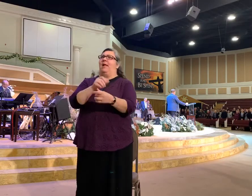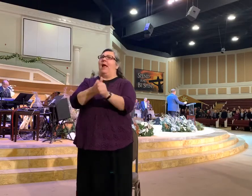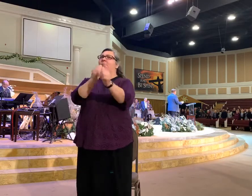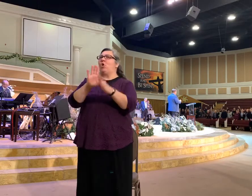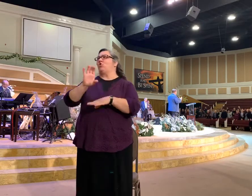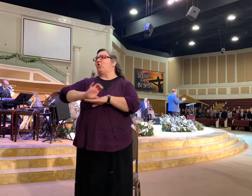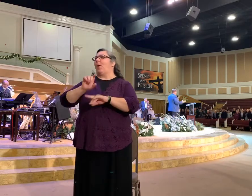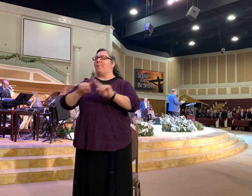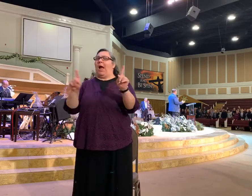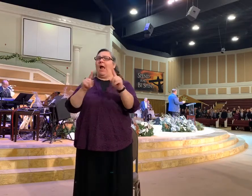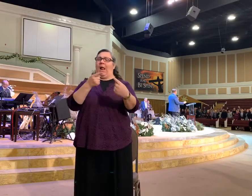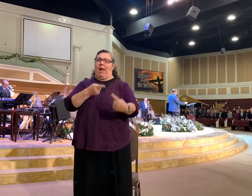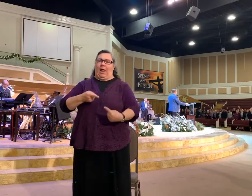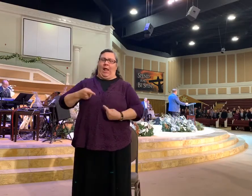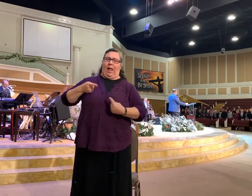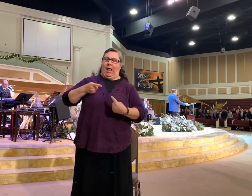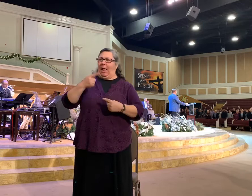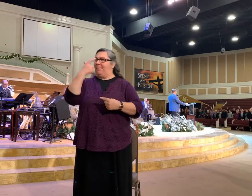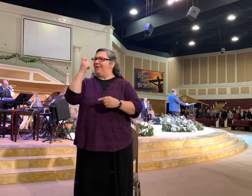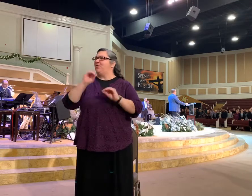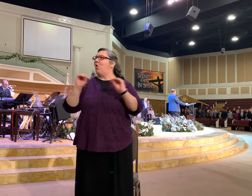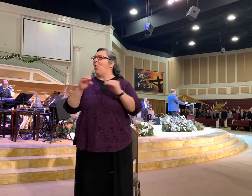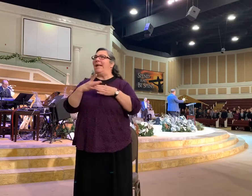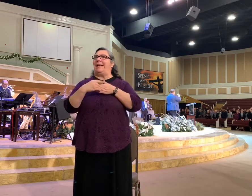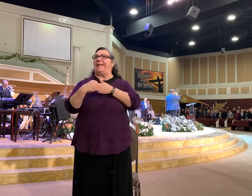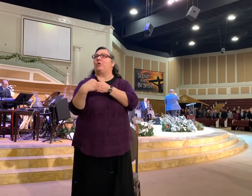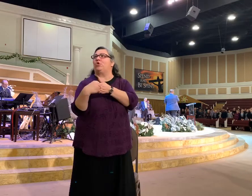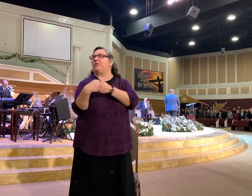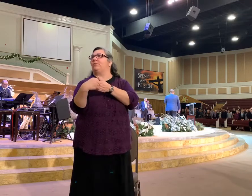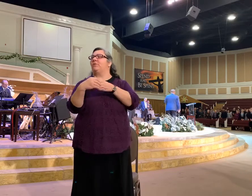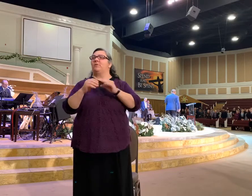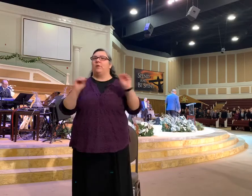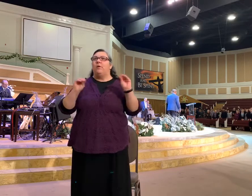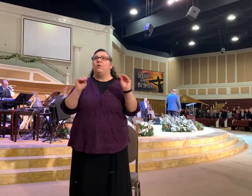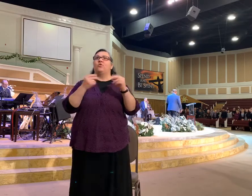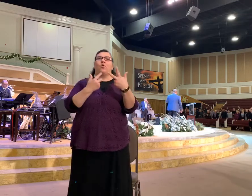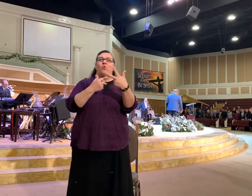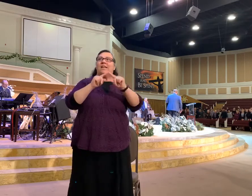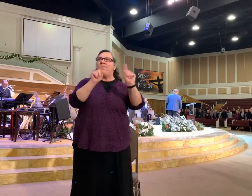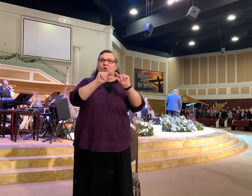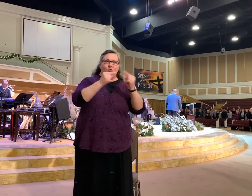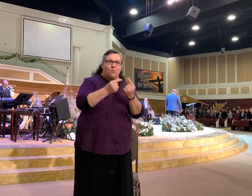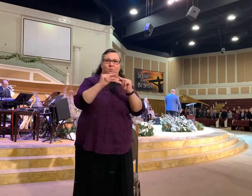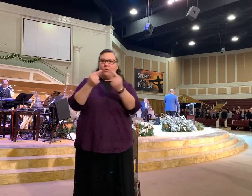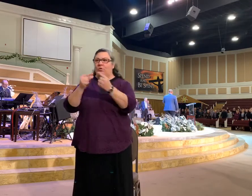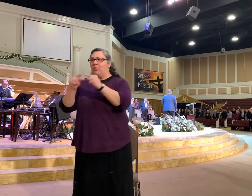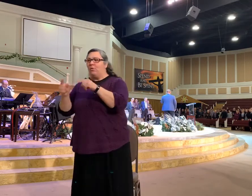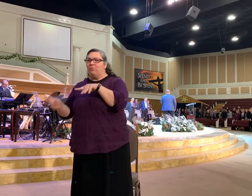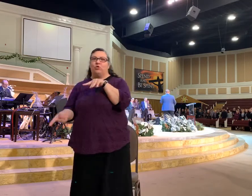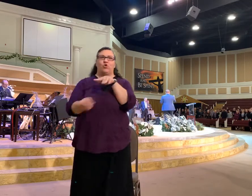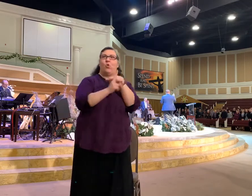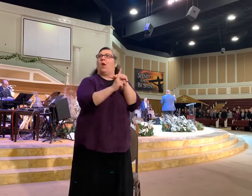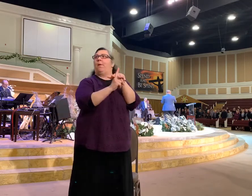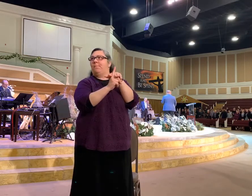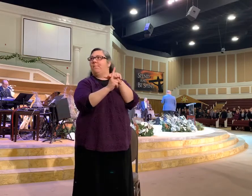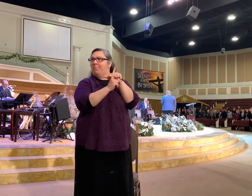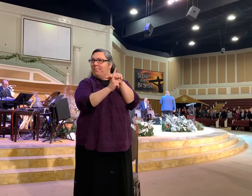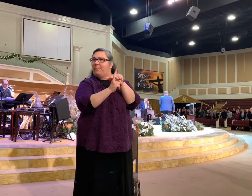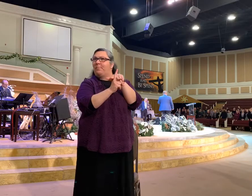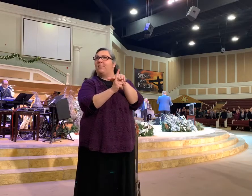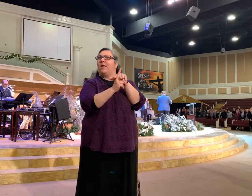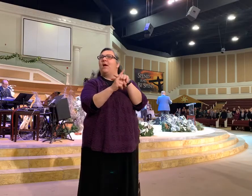and have just kind of struggled without leadership. And three different groups of those people came. And I'll just give you